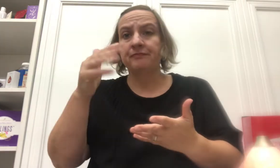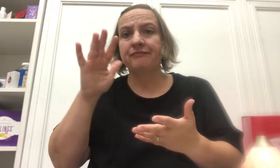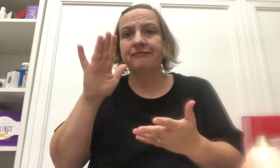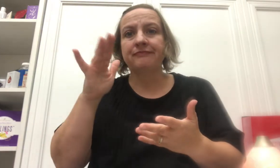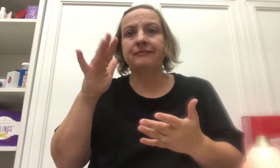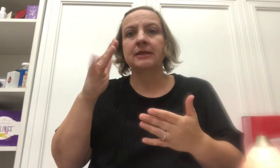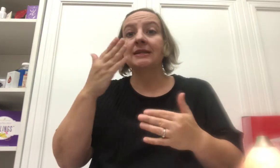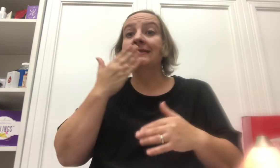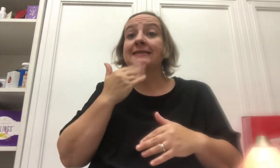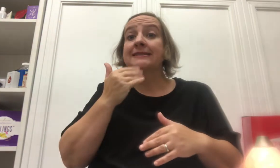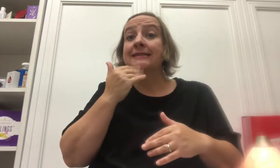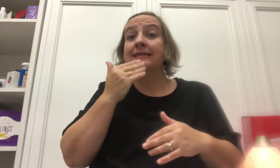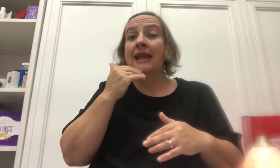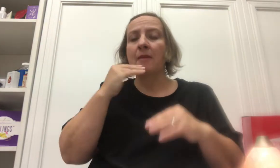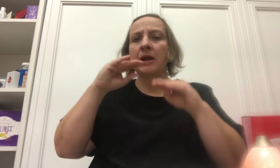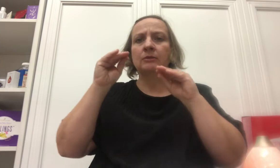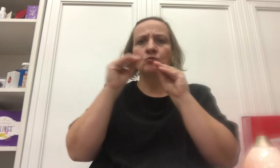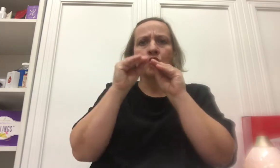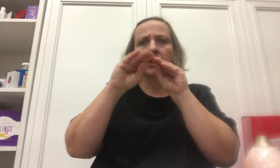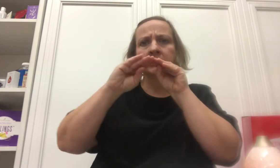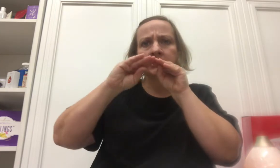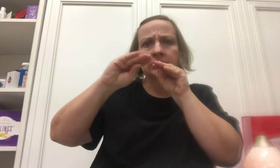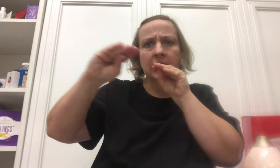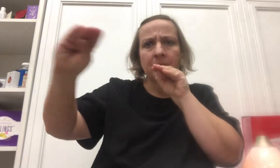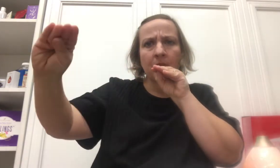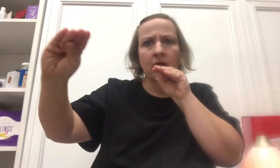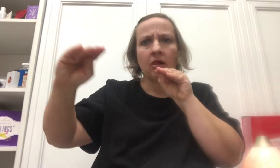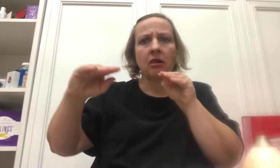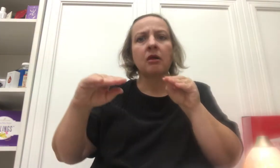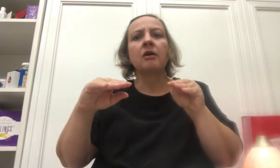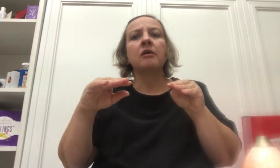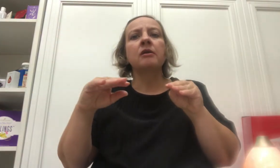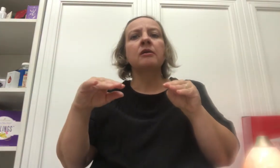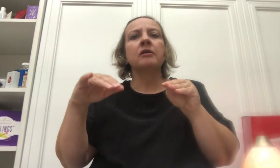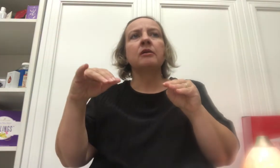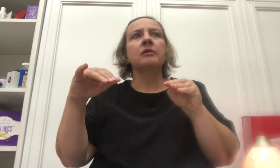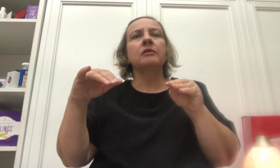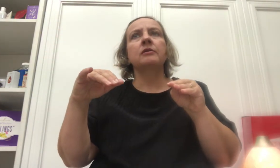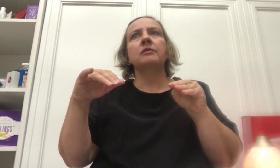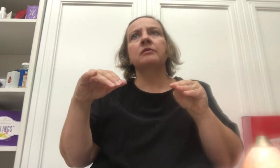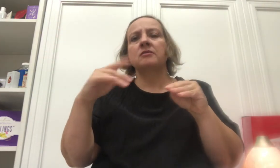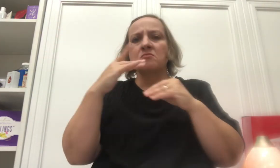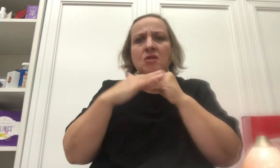heart. They help with keeping our blood sugar stable.